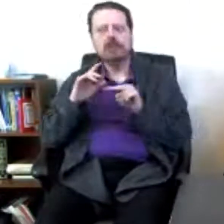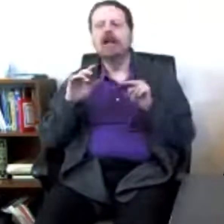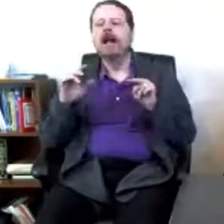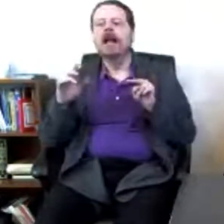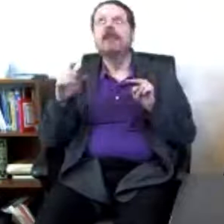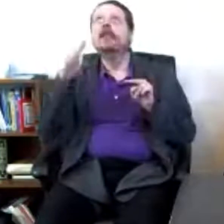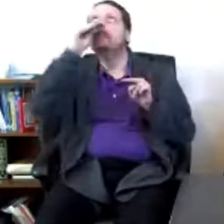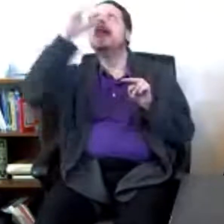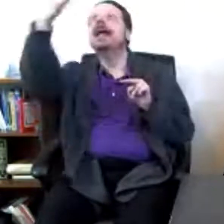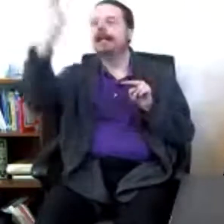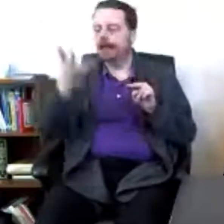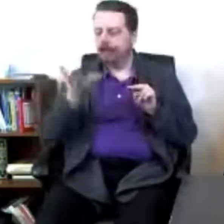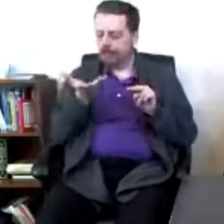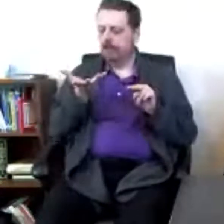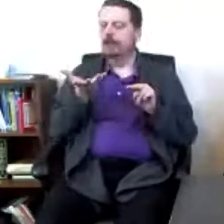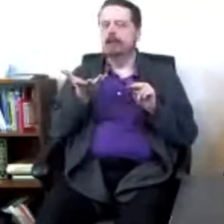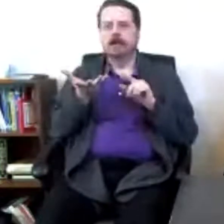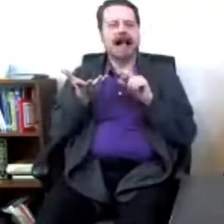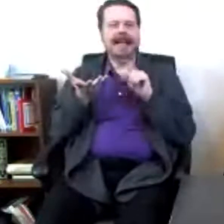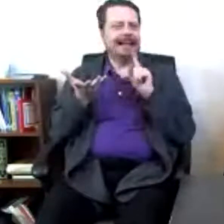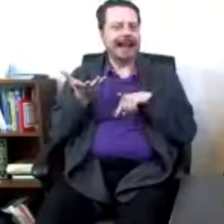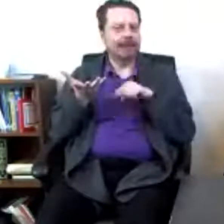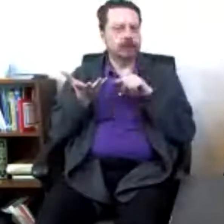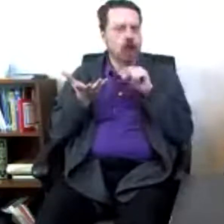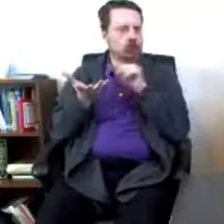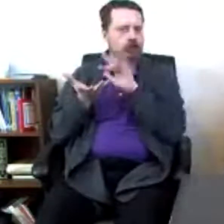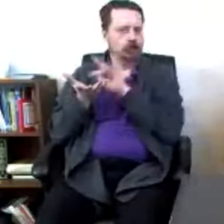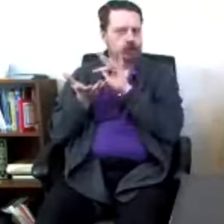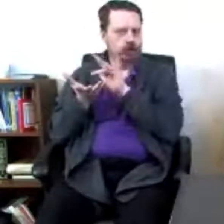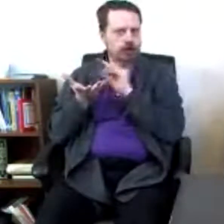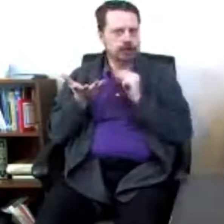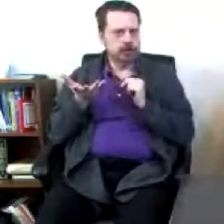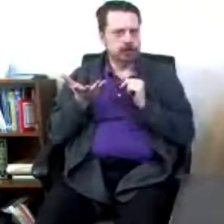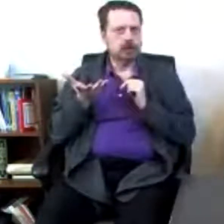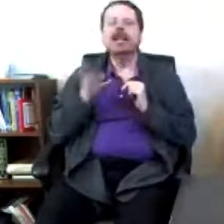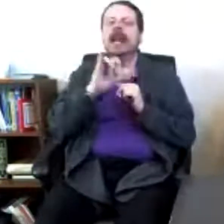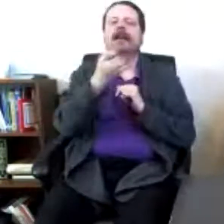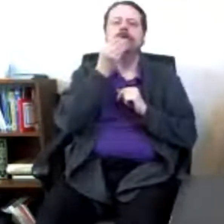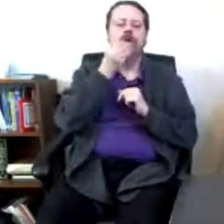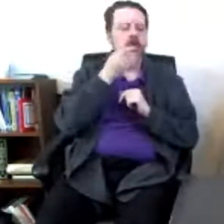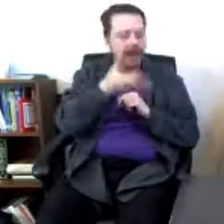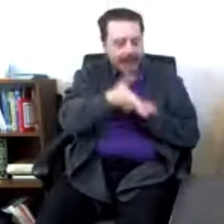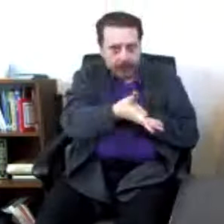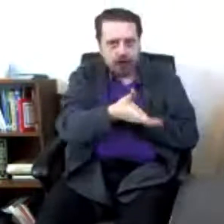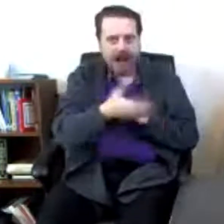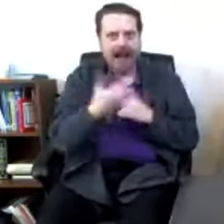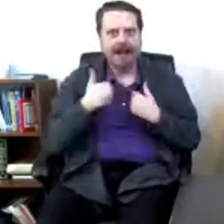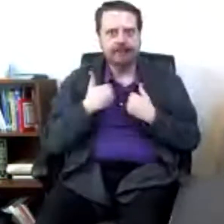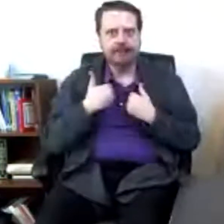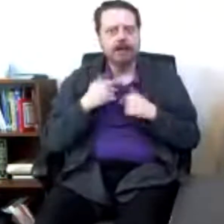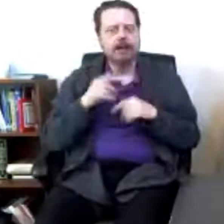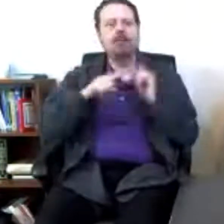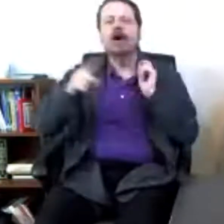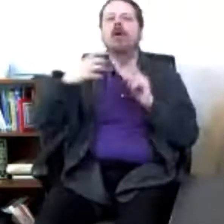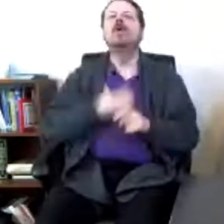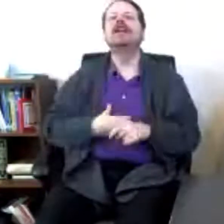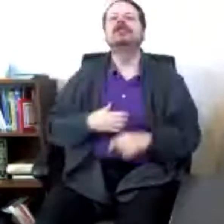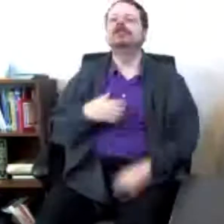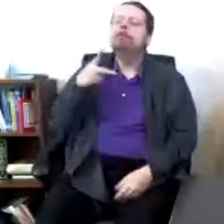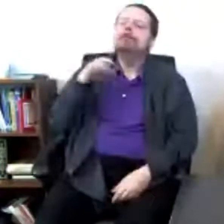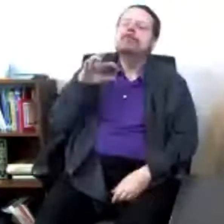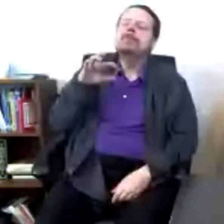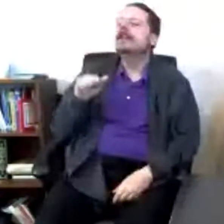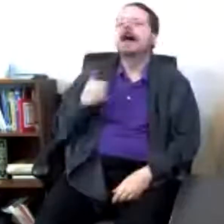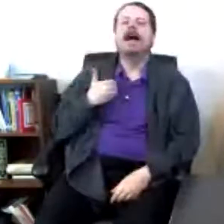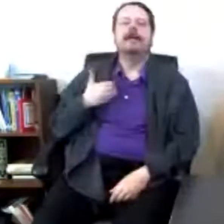we forget our eyes. So you have food on the table already, but you're wishing for a different kind of